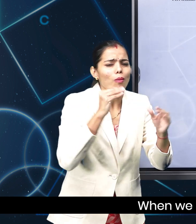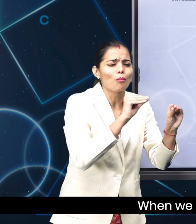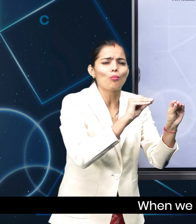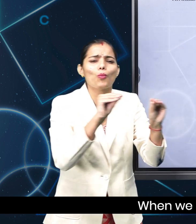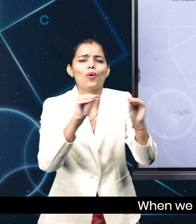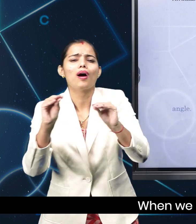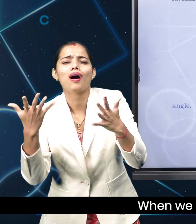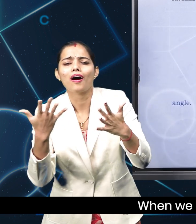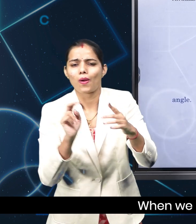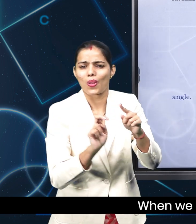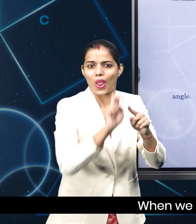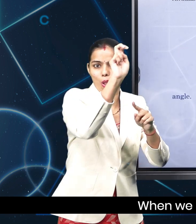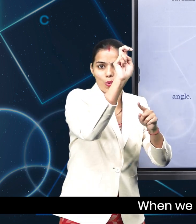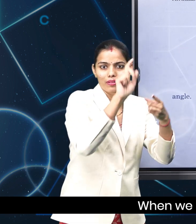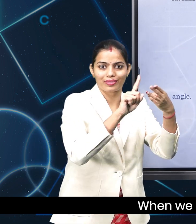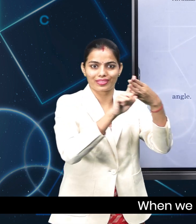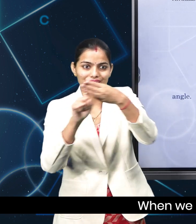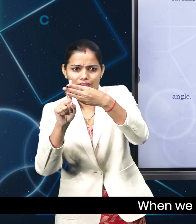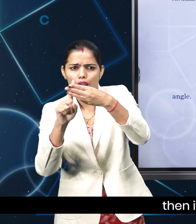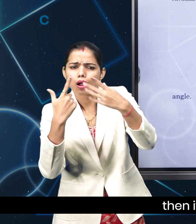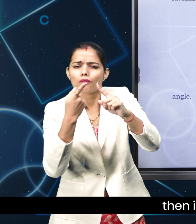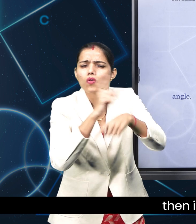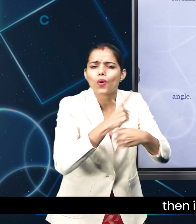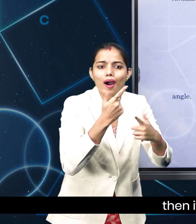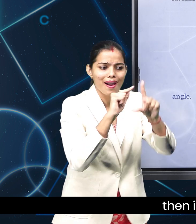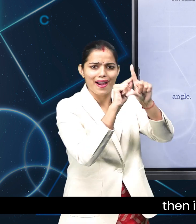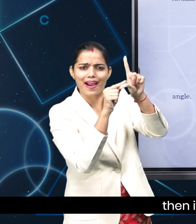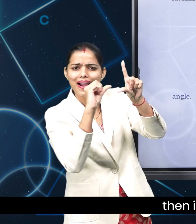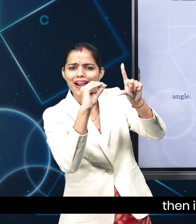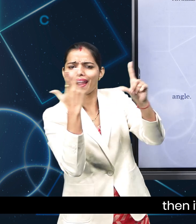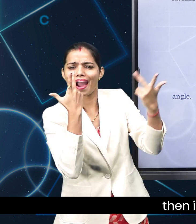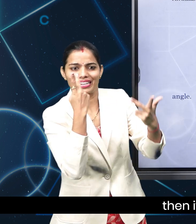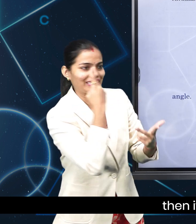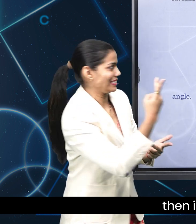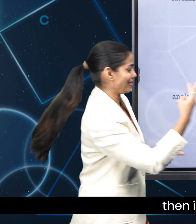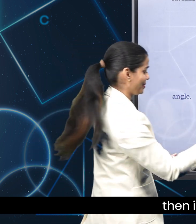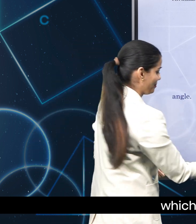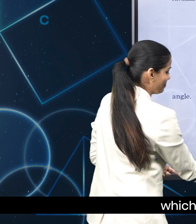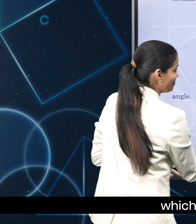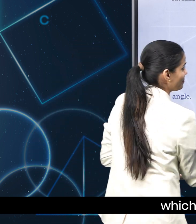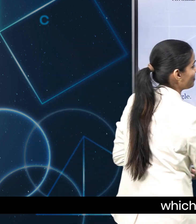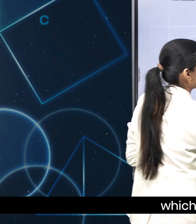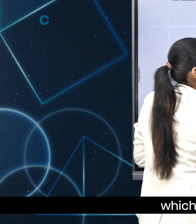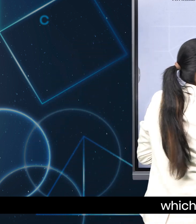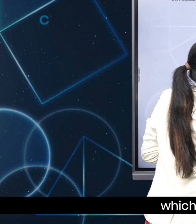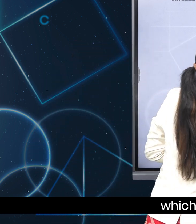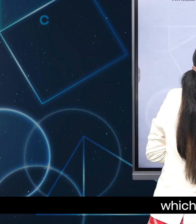When we move from north to east, then it forms an angle 90 degree, which is called right